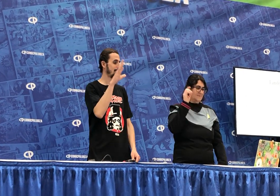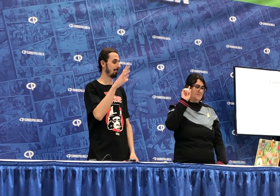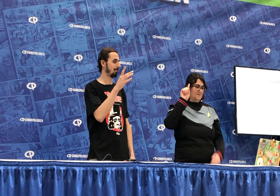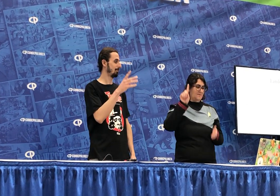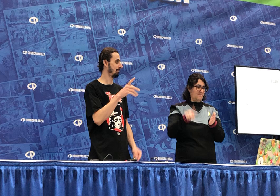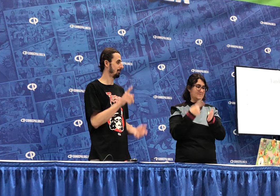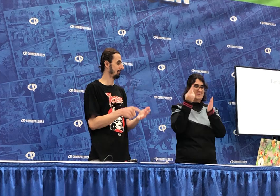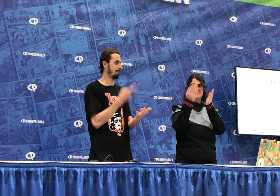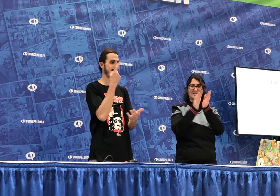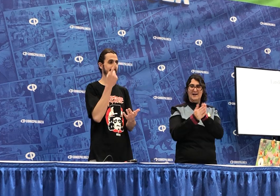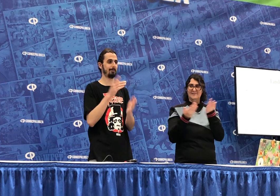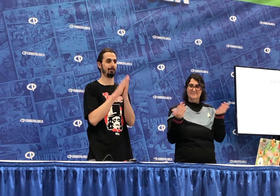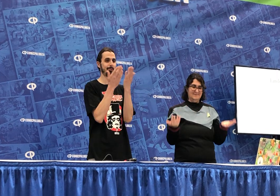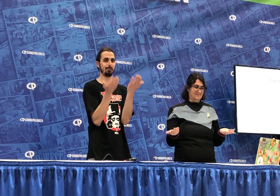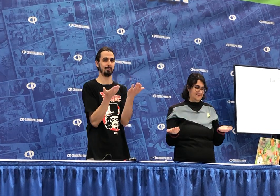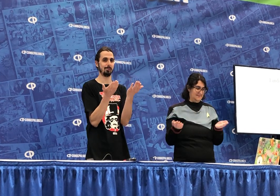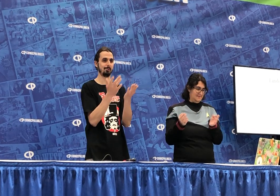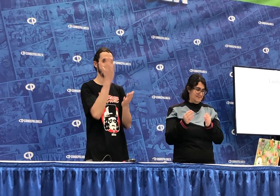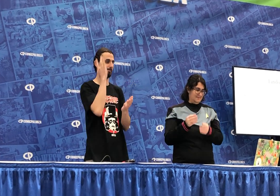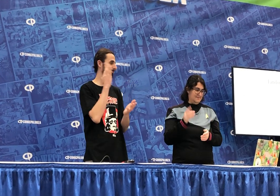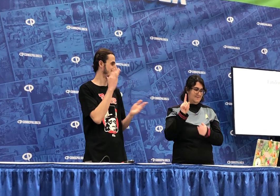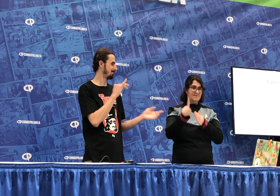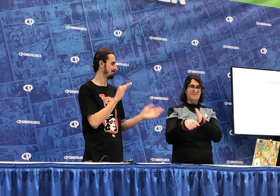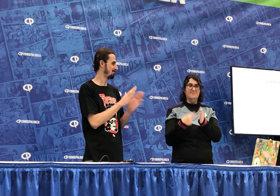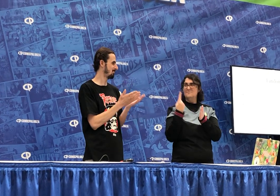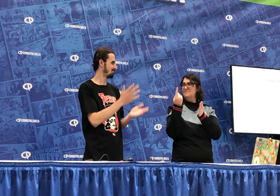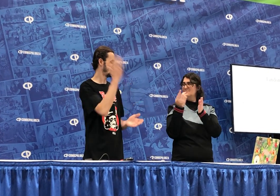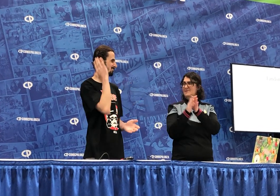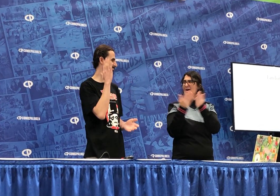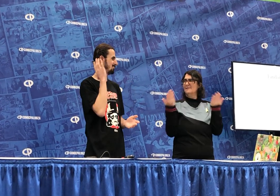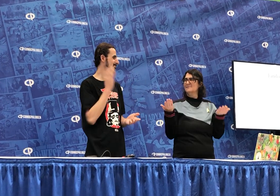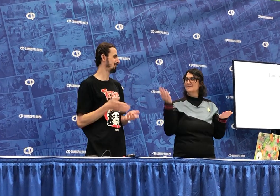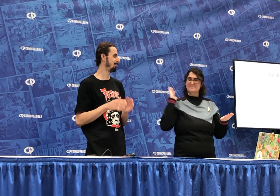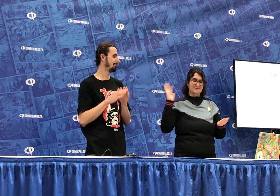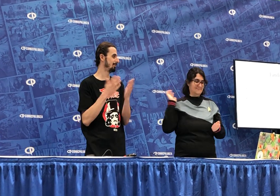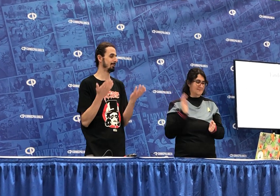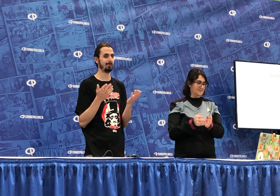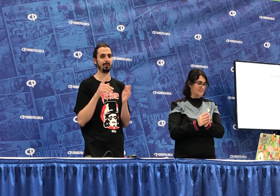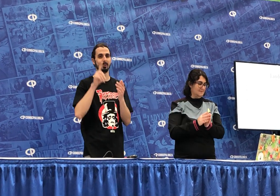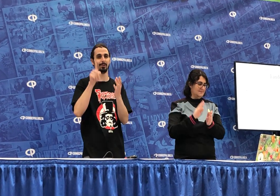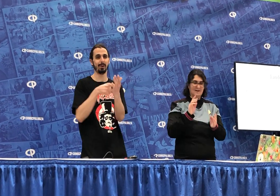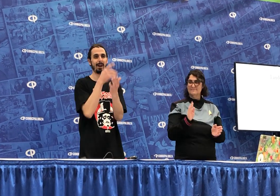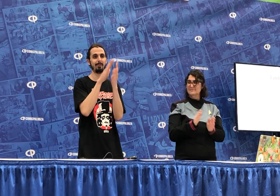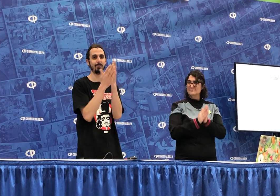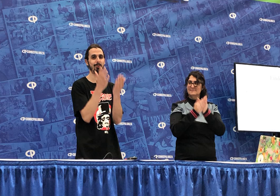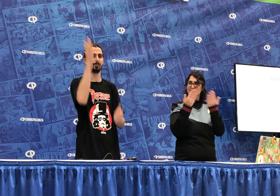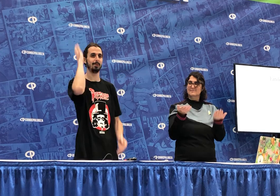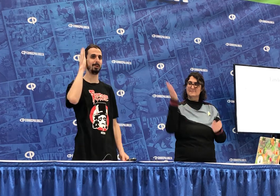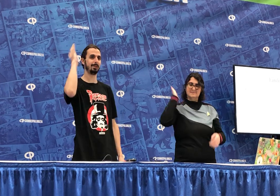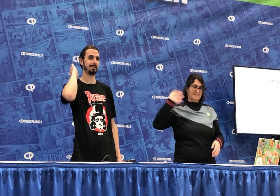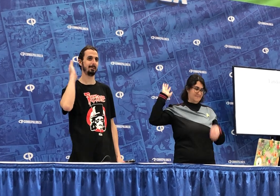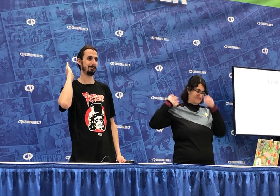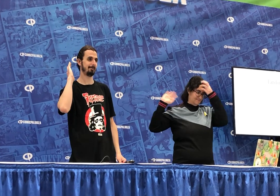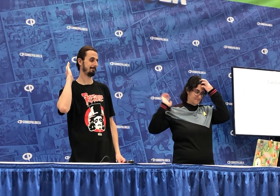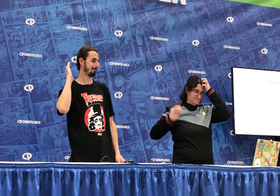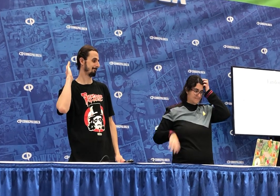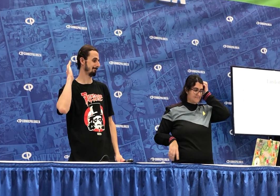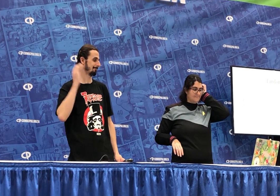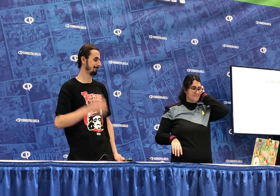All right, next we have Once Upon a Time, but it's like once and then book. Once book, or you could show once a while ago book is kind of how you're signing